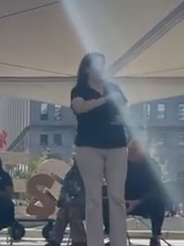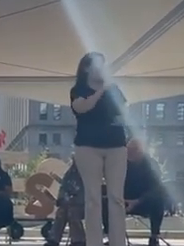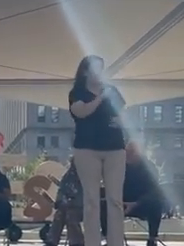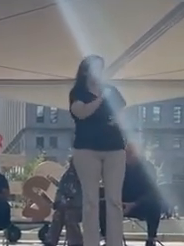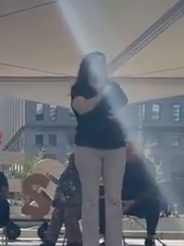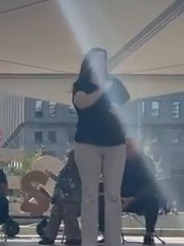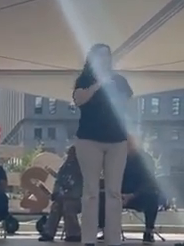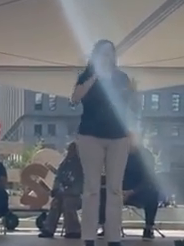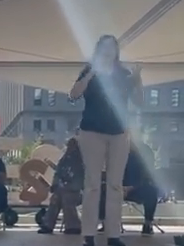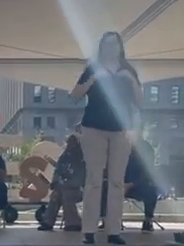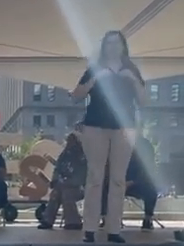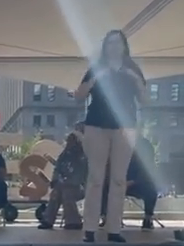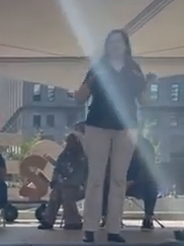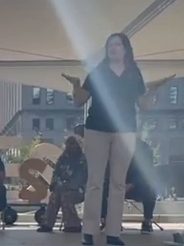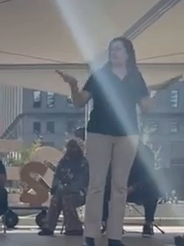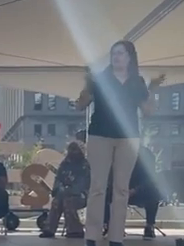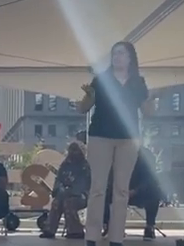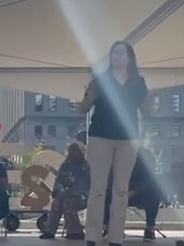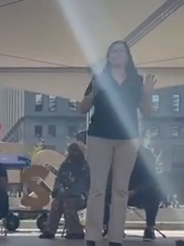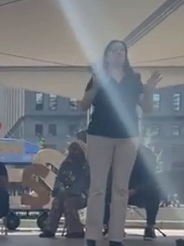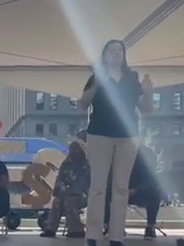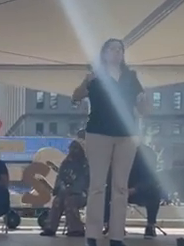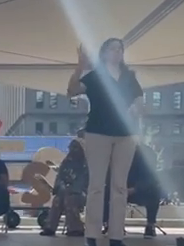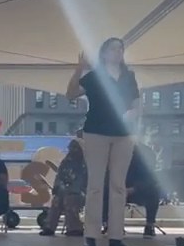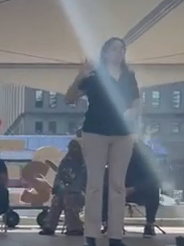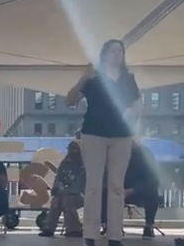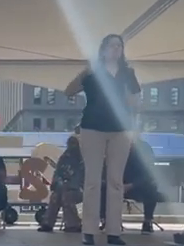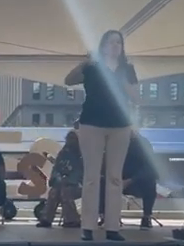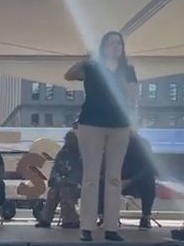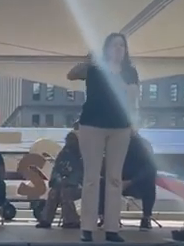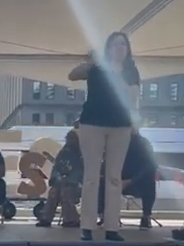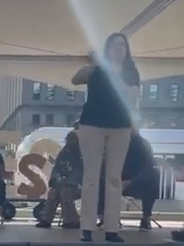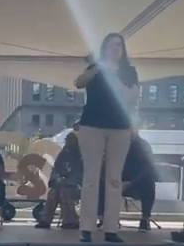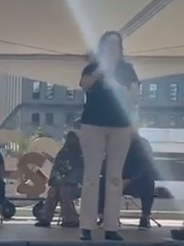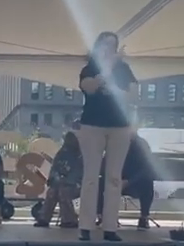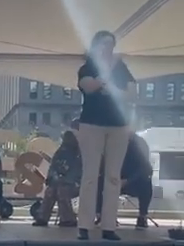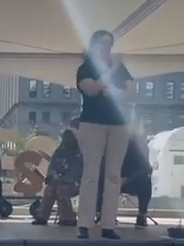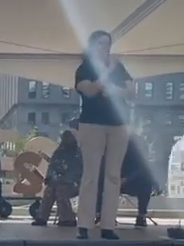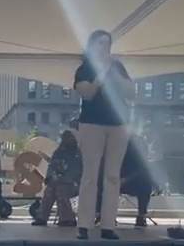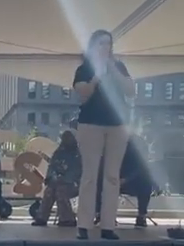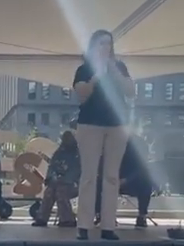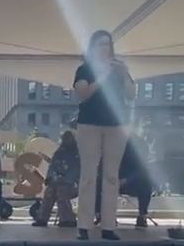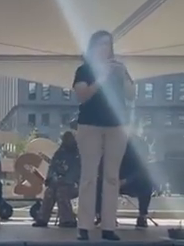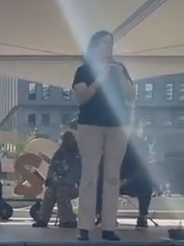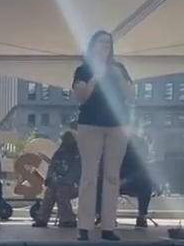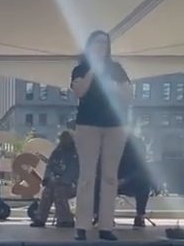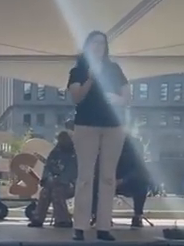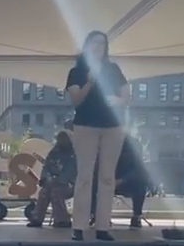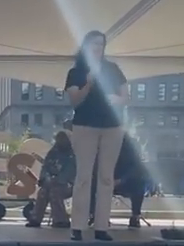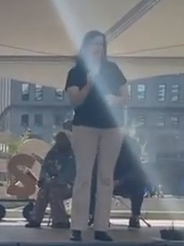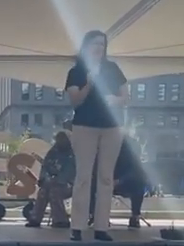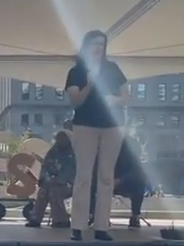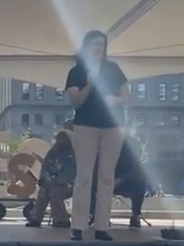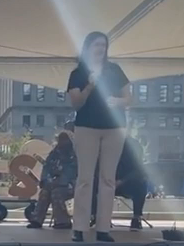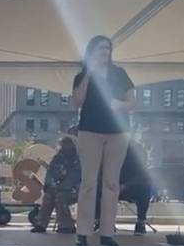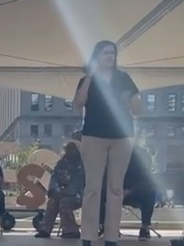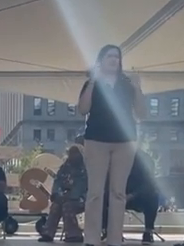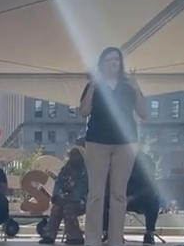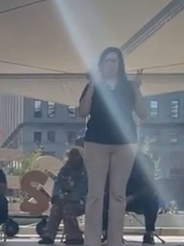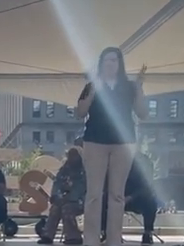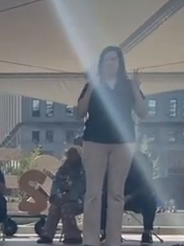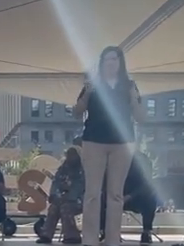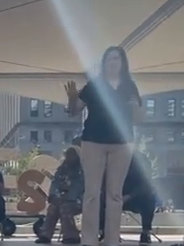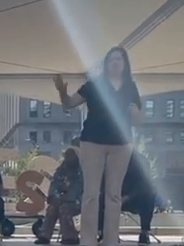and acceptance. There was a time when dance and disability did not seem to go together in the minds of